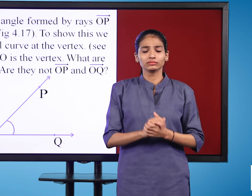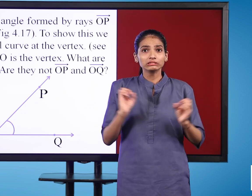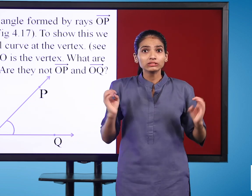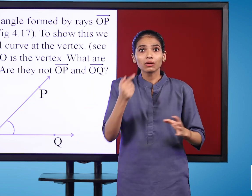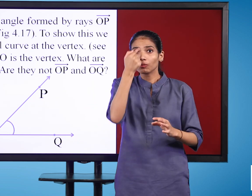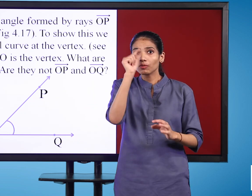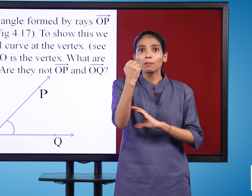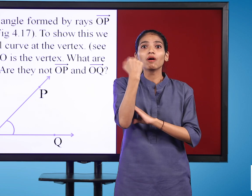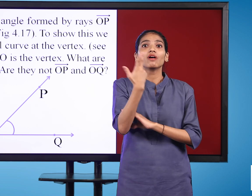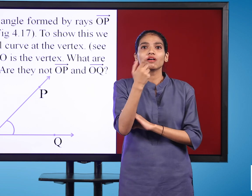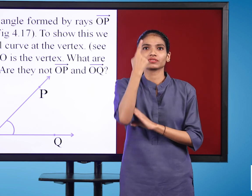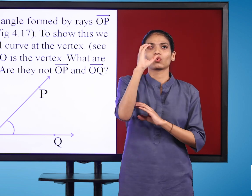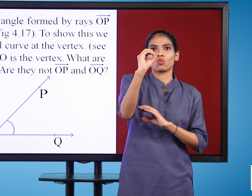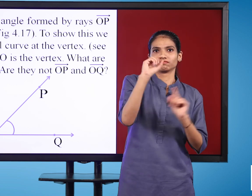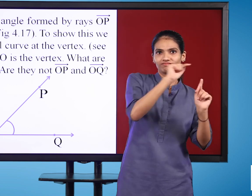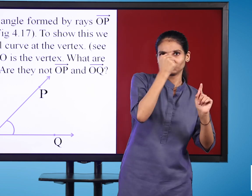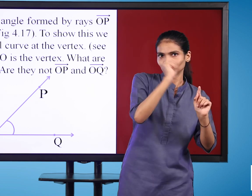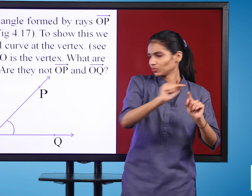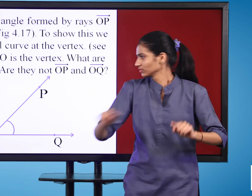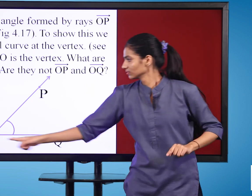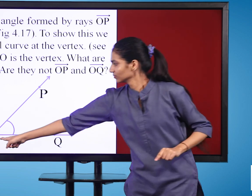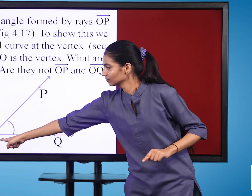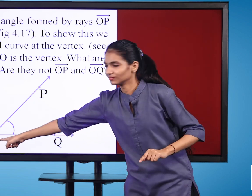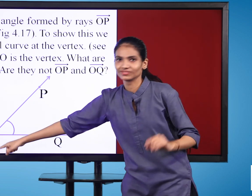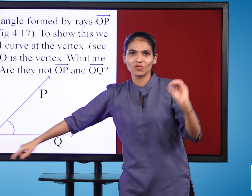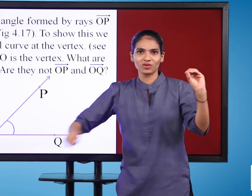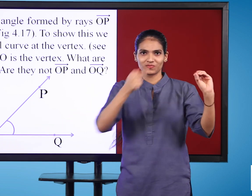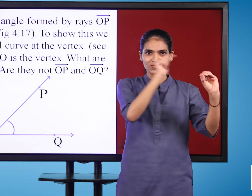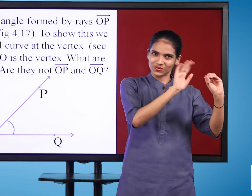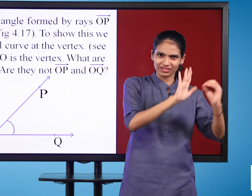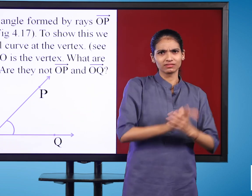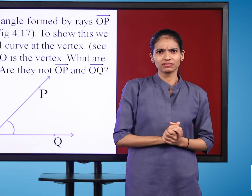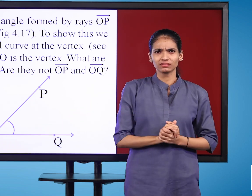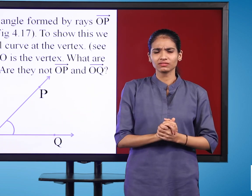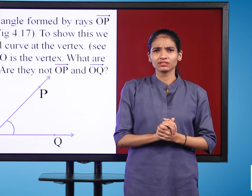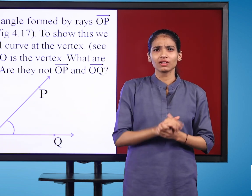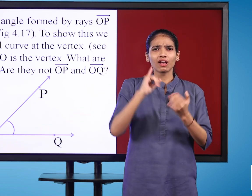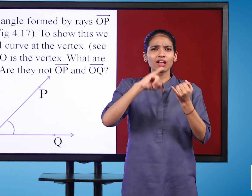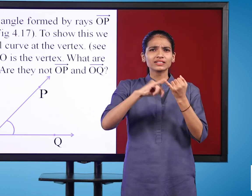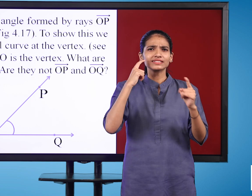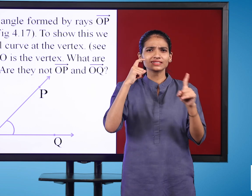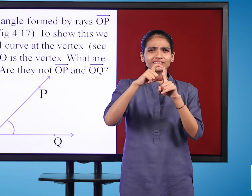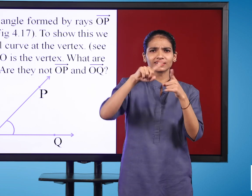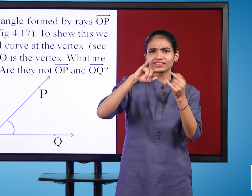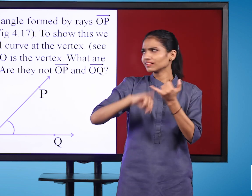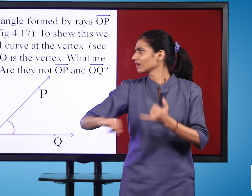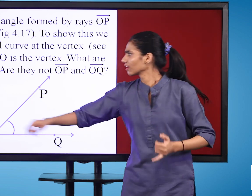To show this, we use a small curve at the vertex. See figure 4.17. O is